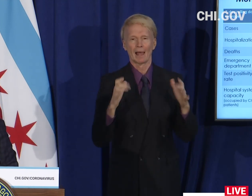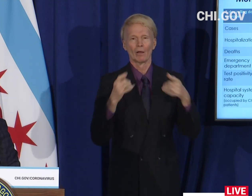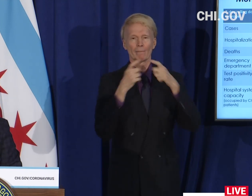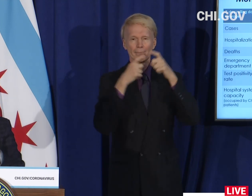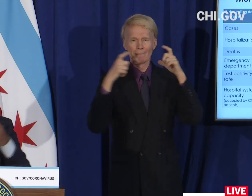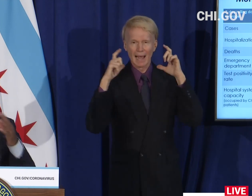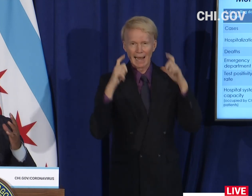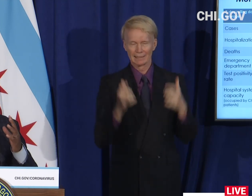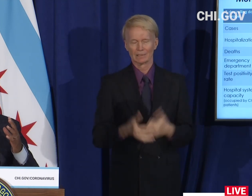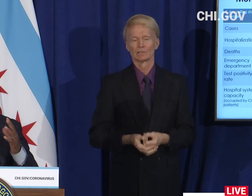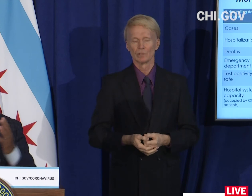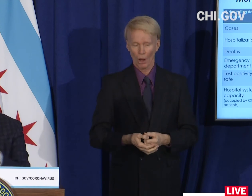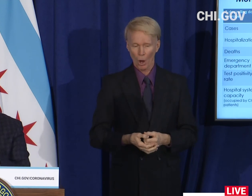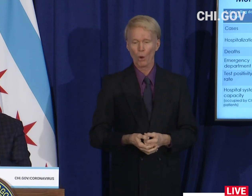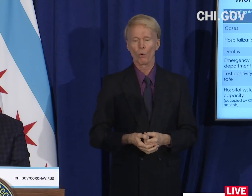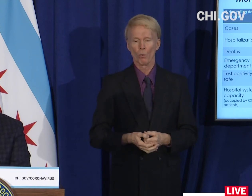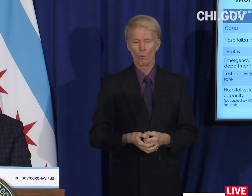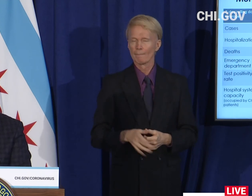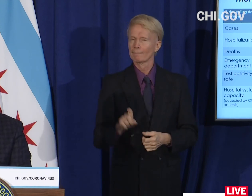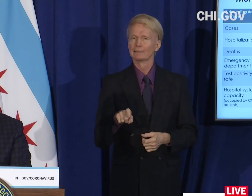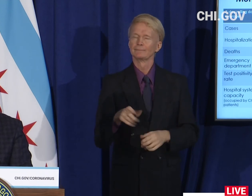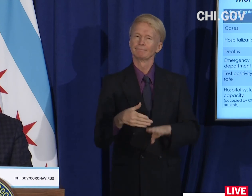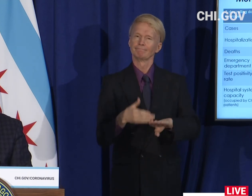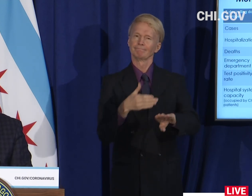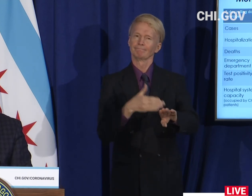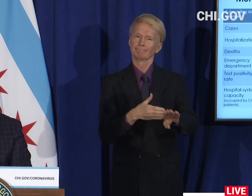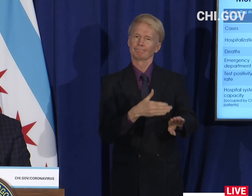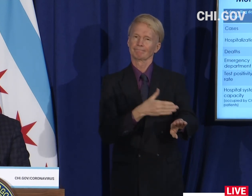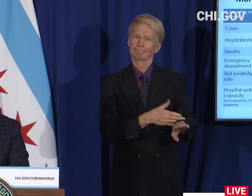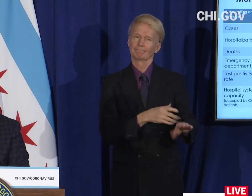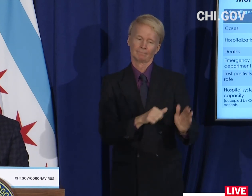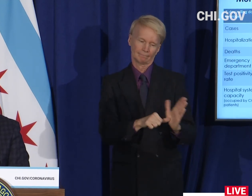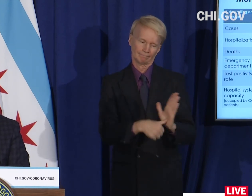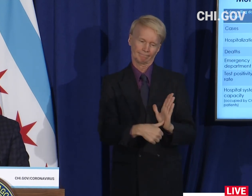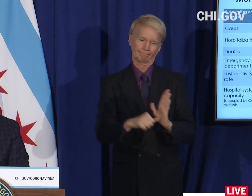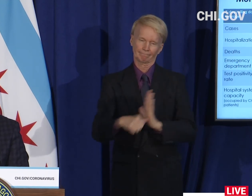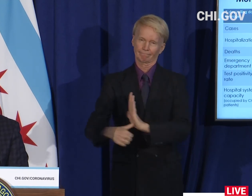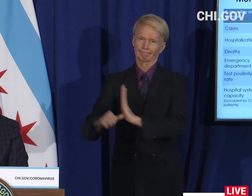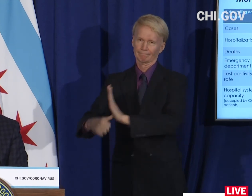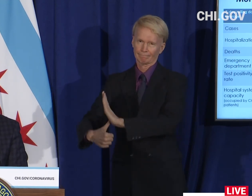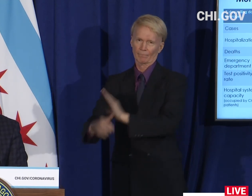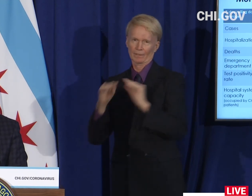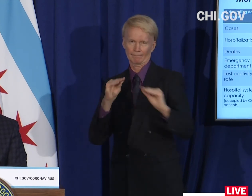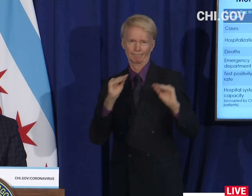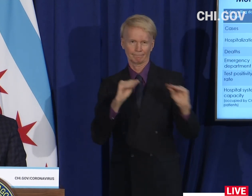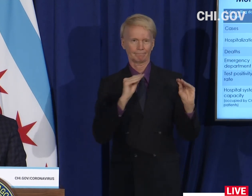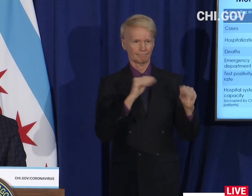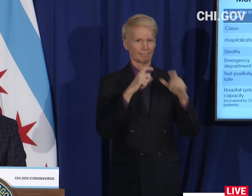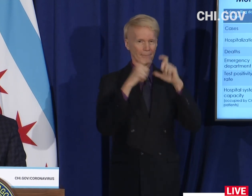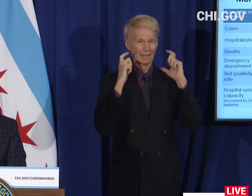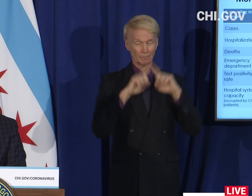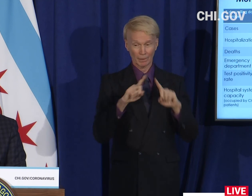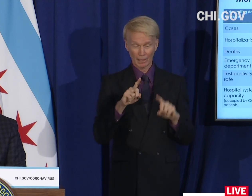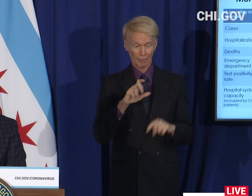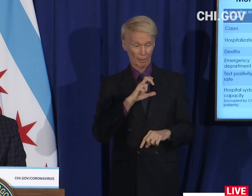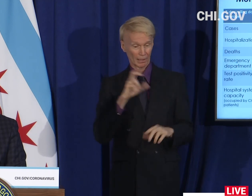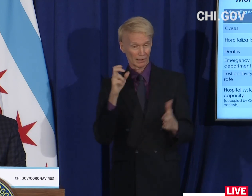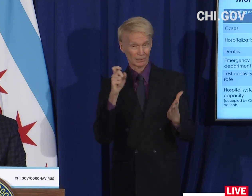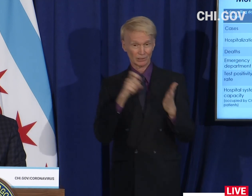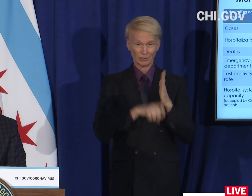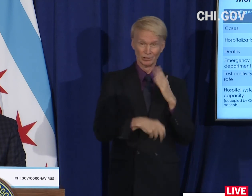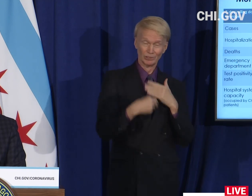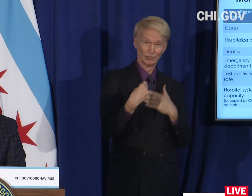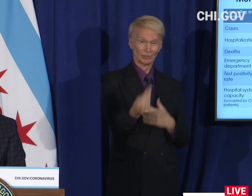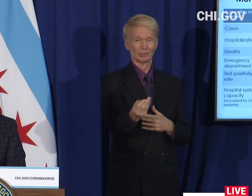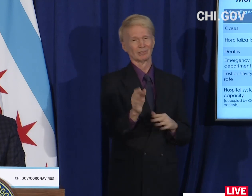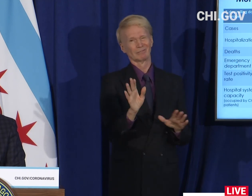mask. So we just got to do a better job of really insisting that people wear masks, but we're not going to criminalize mask